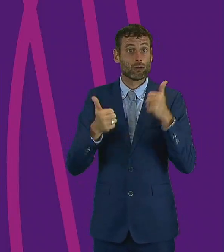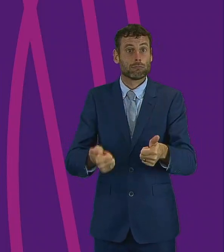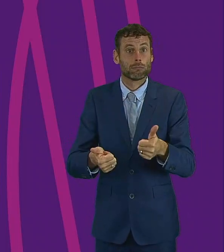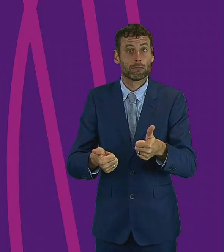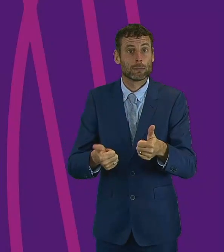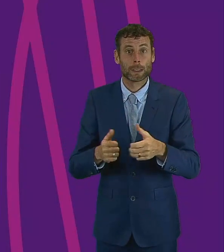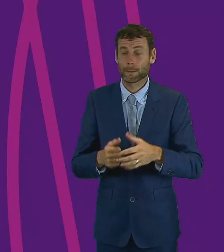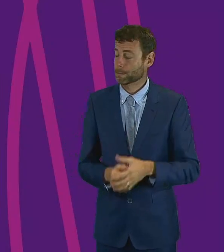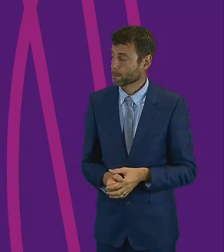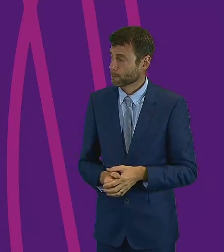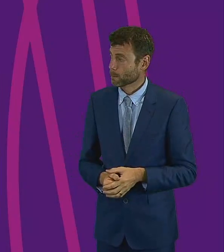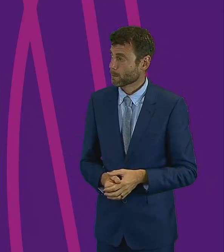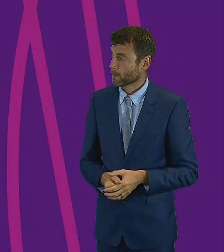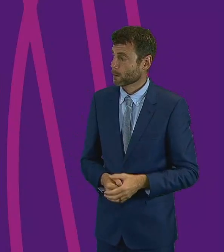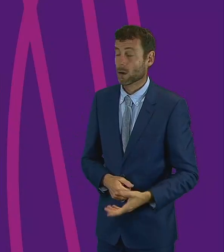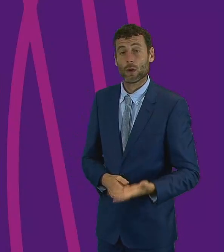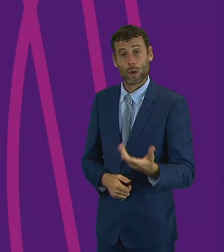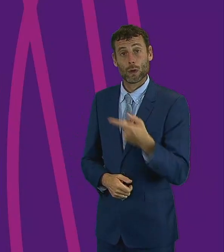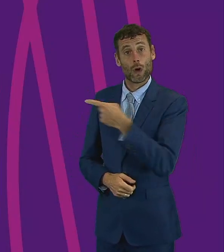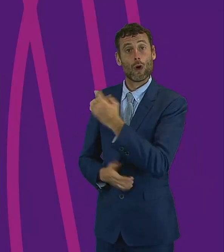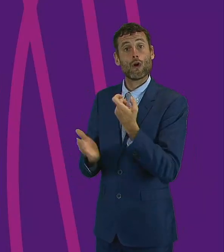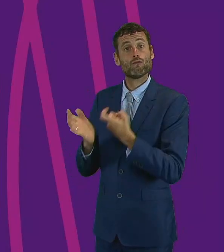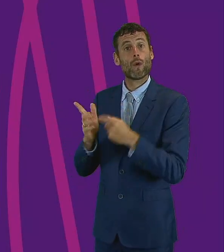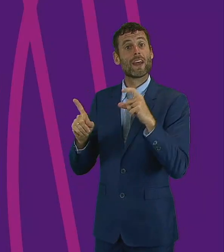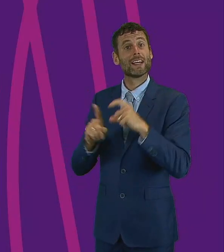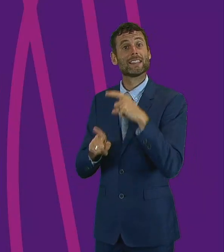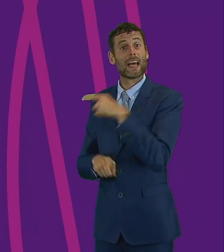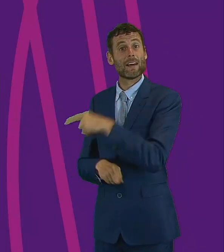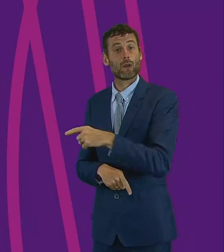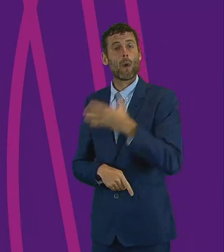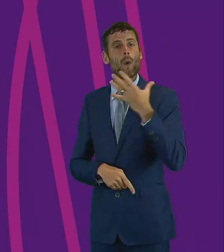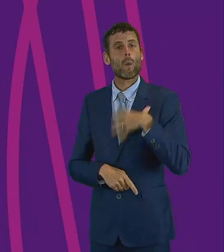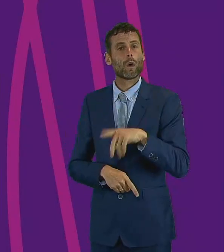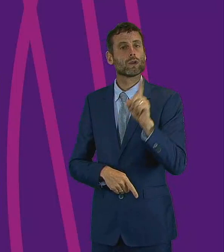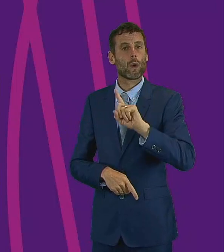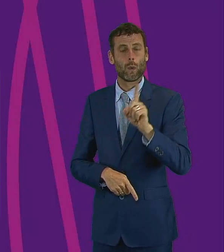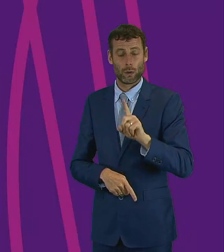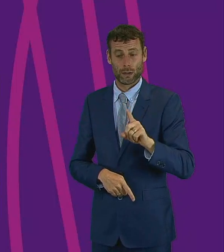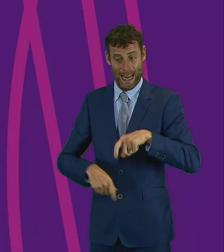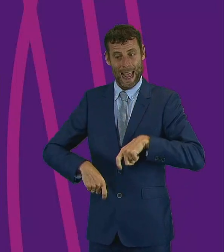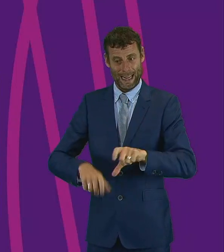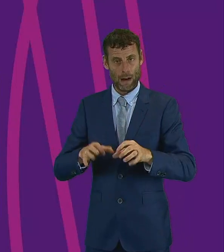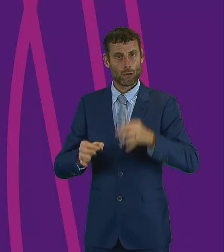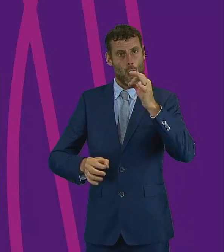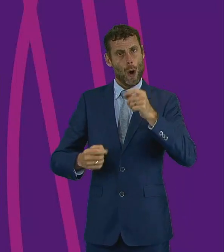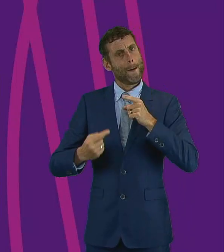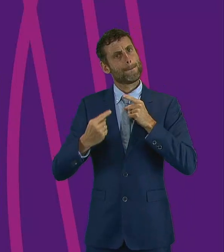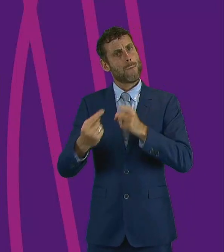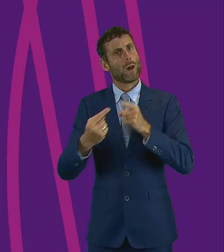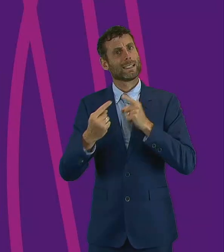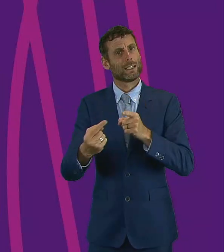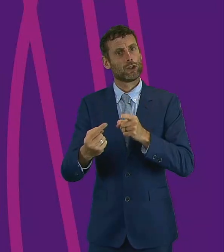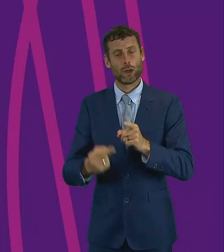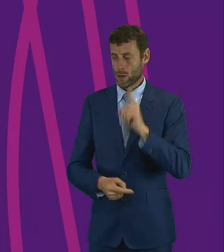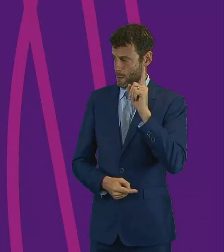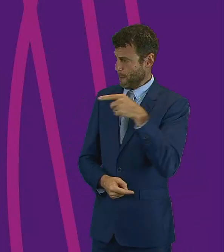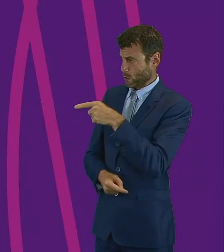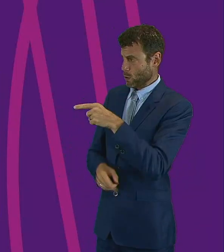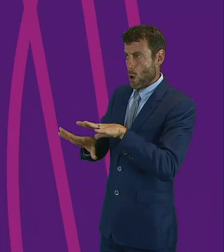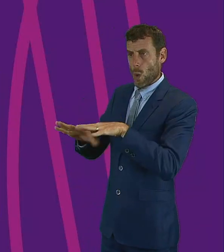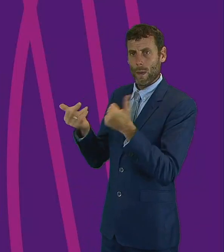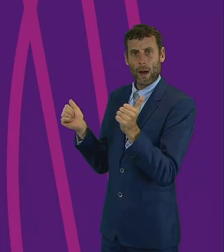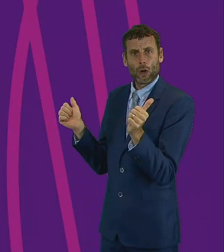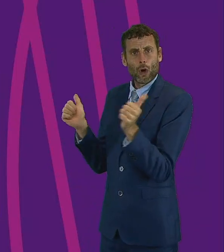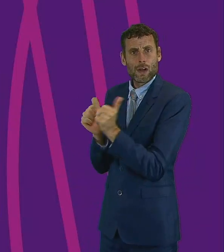Instead, we have Ruth Davidson, who wants to continue to be a politician, but without the consent of a single